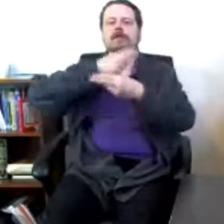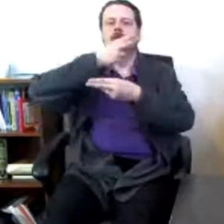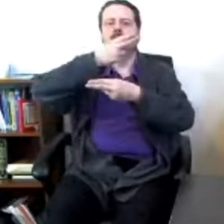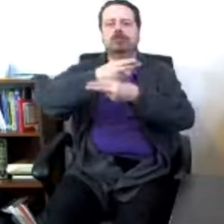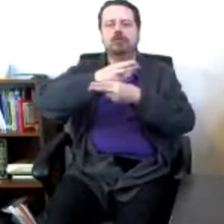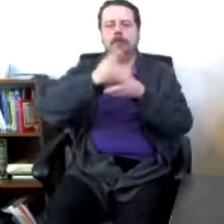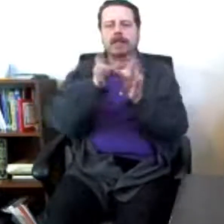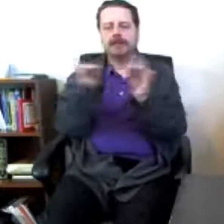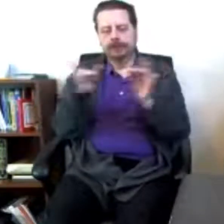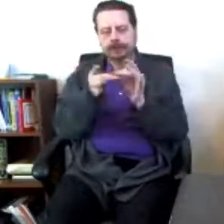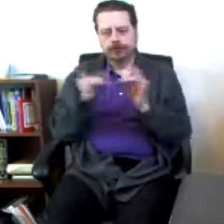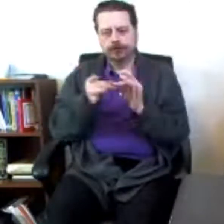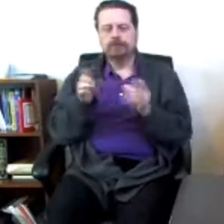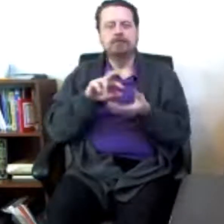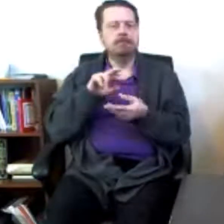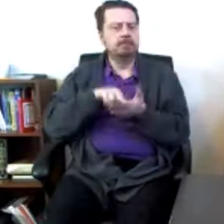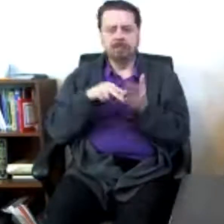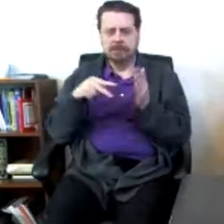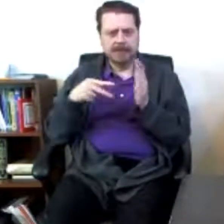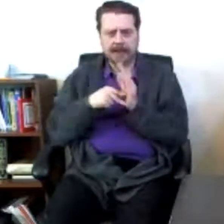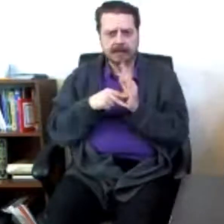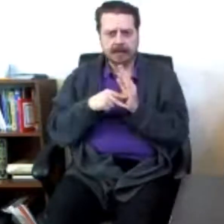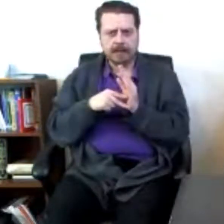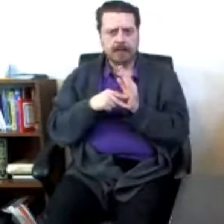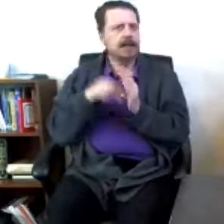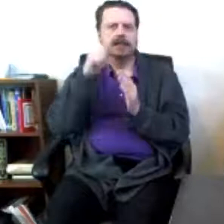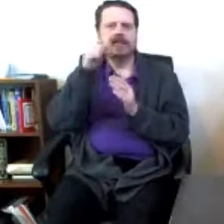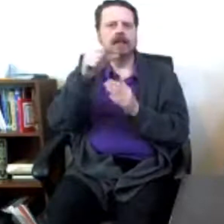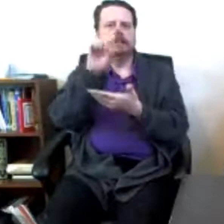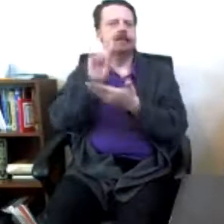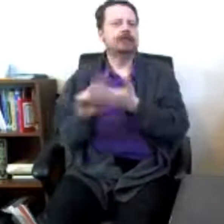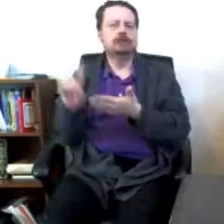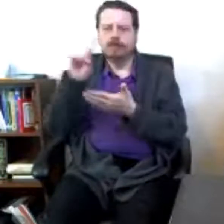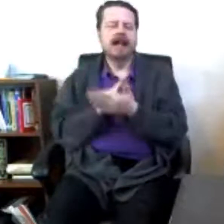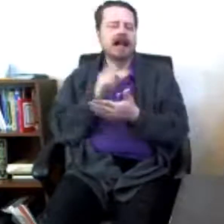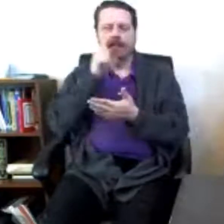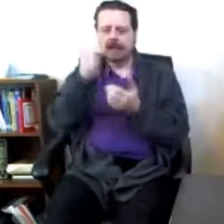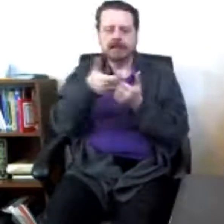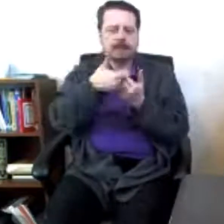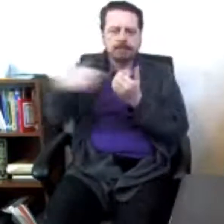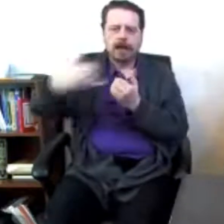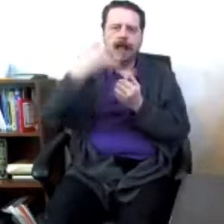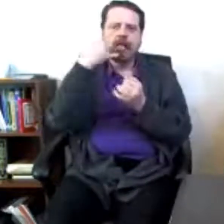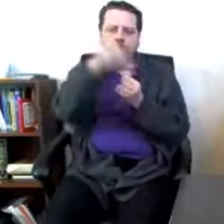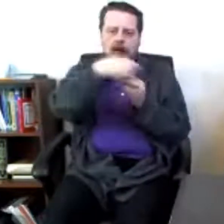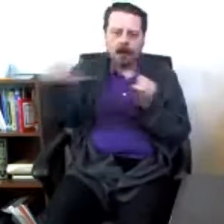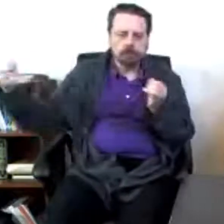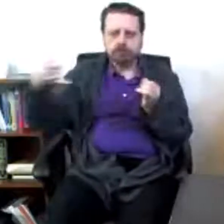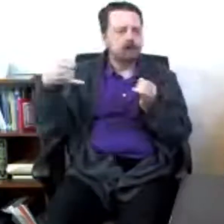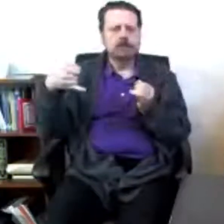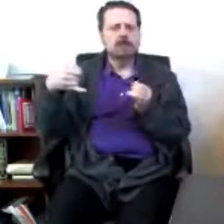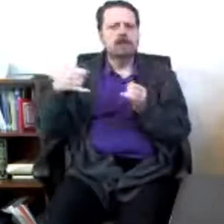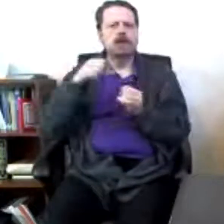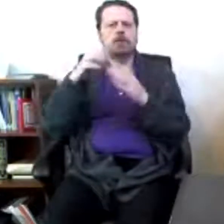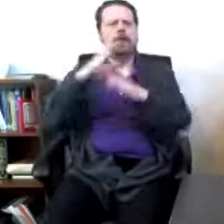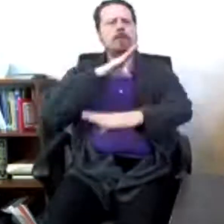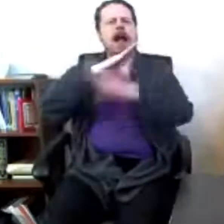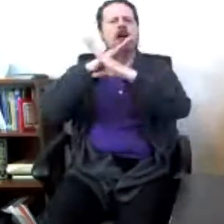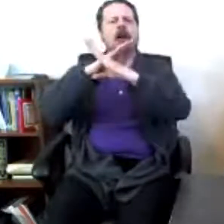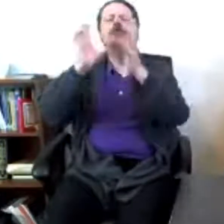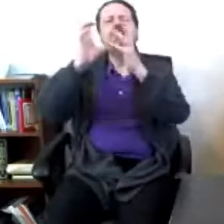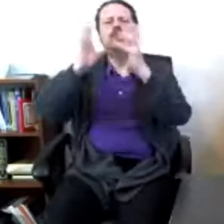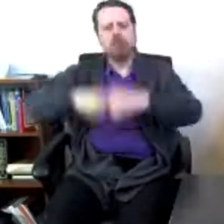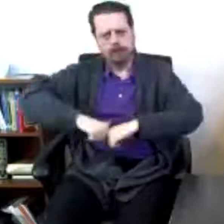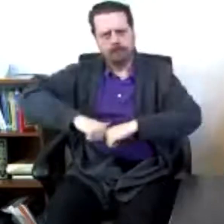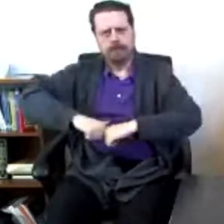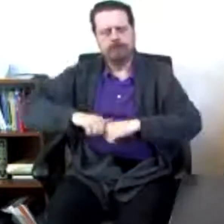means it does not discriminate. It does not put barriers. It removes barriers